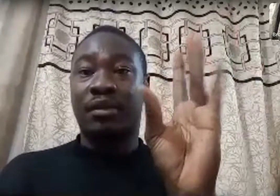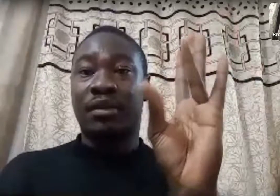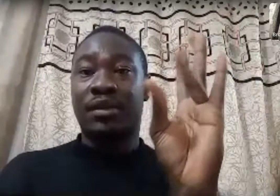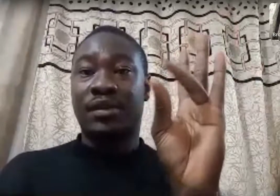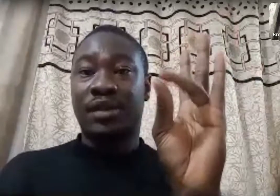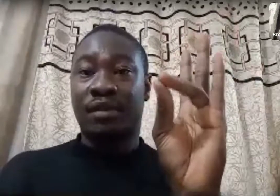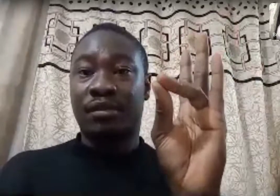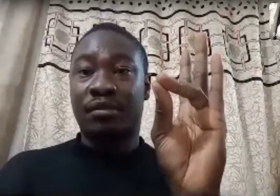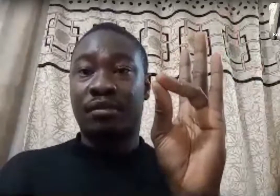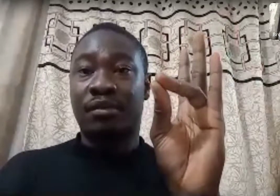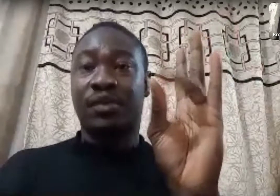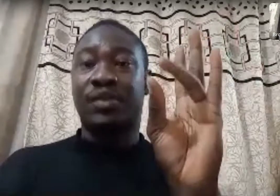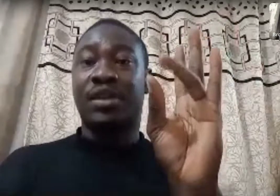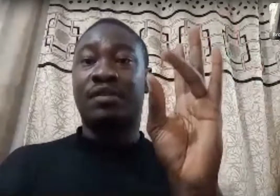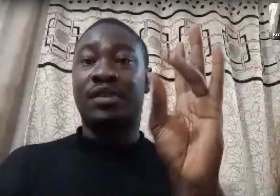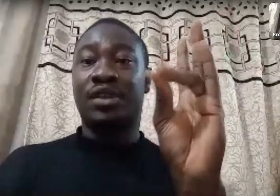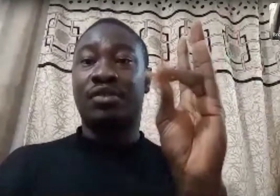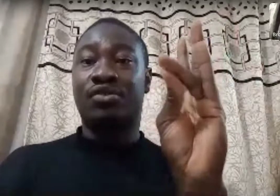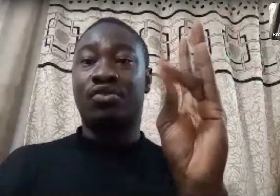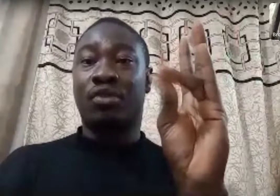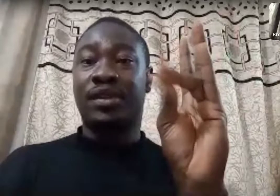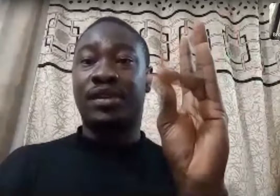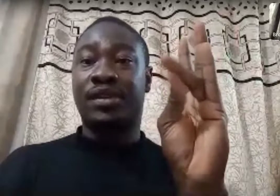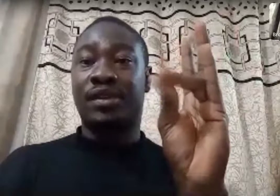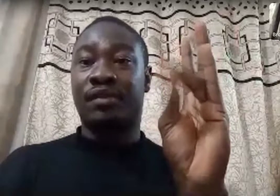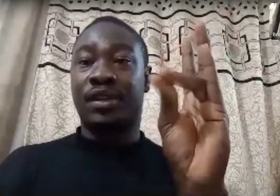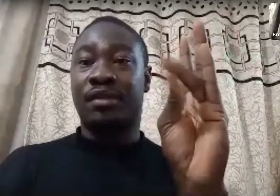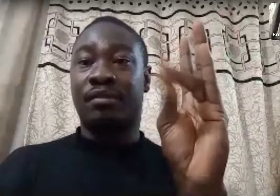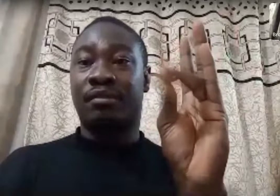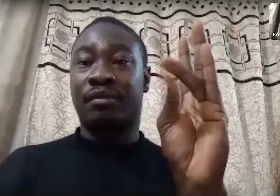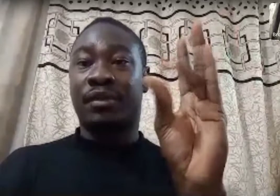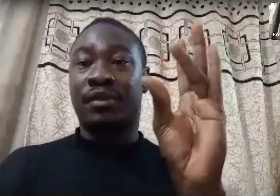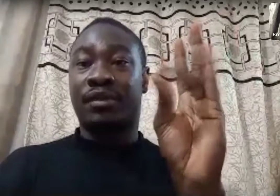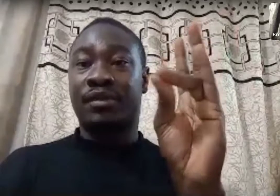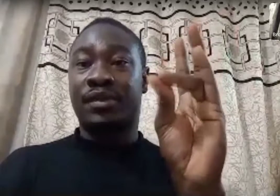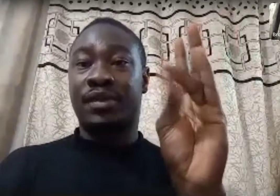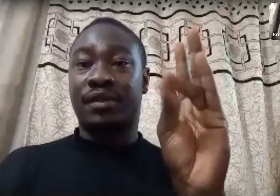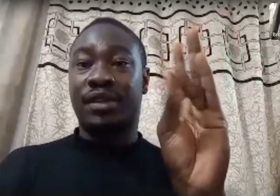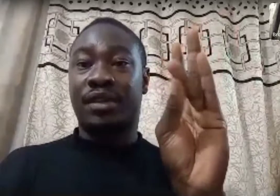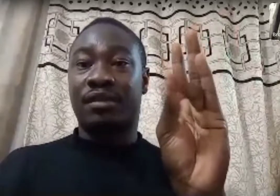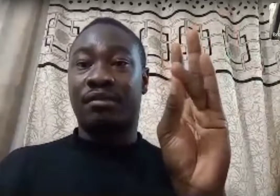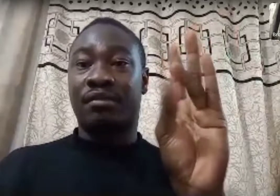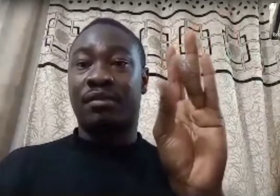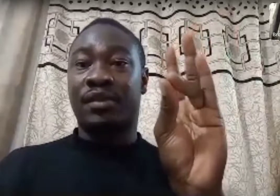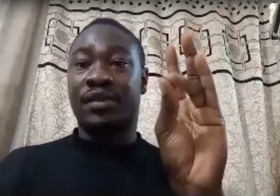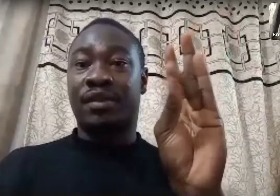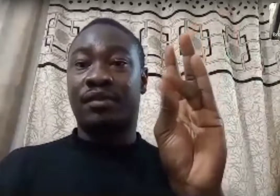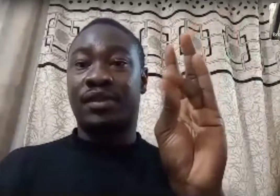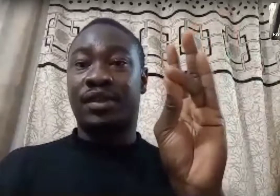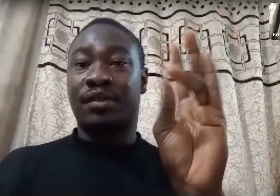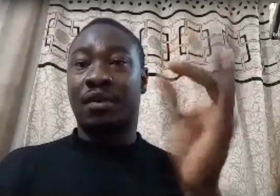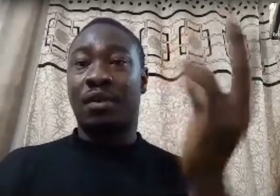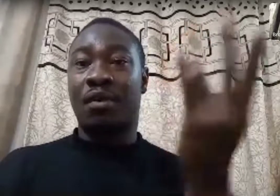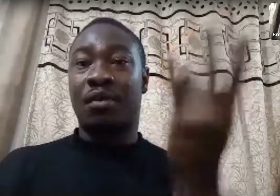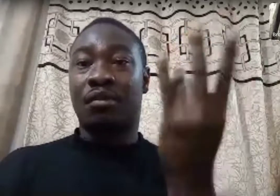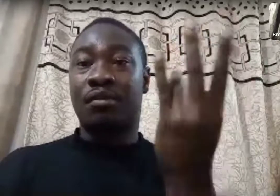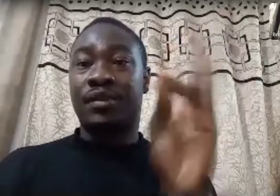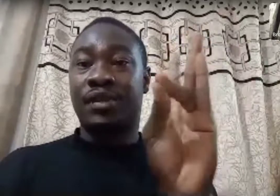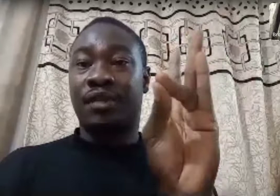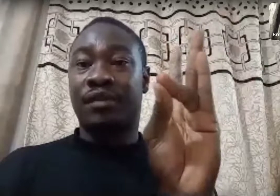are 17. You rub it. 17. 17. 17. Or 17.